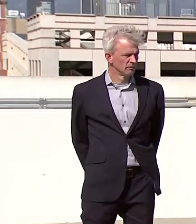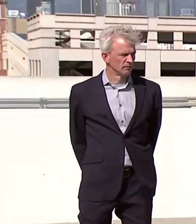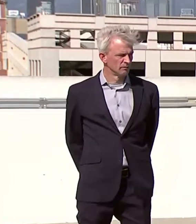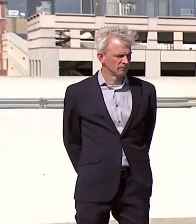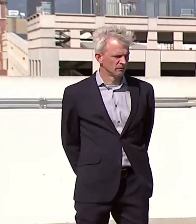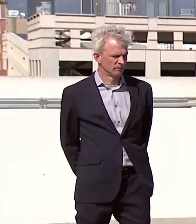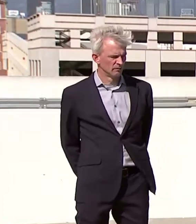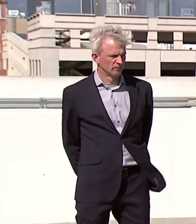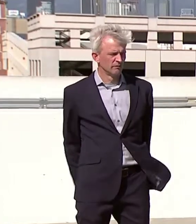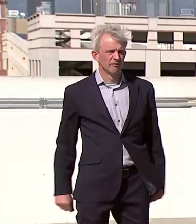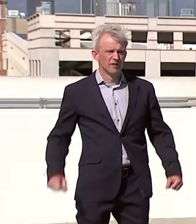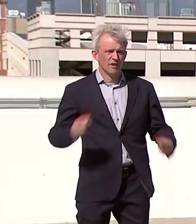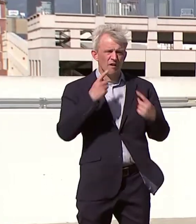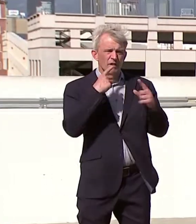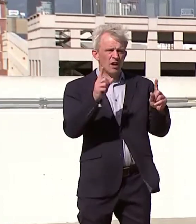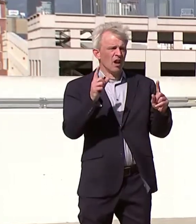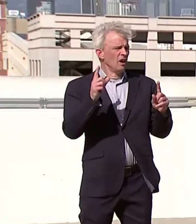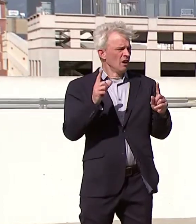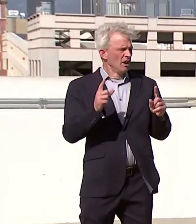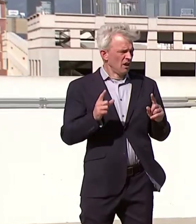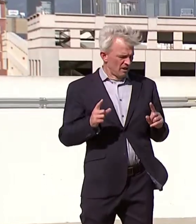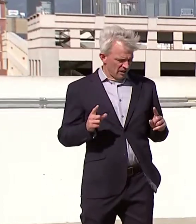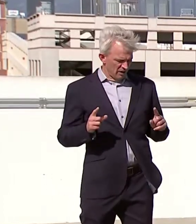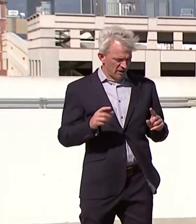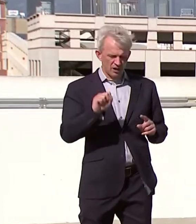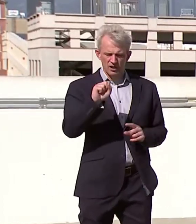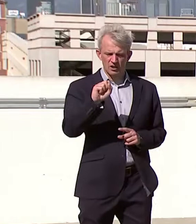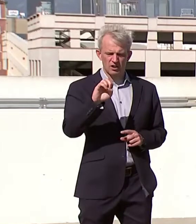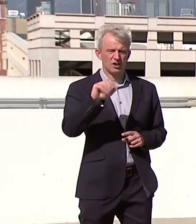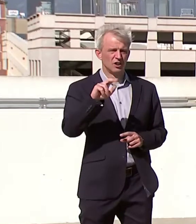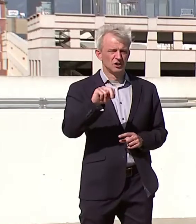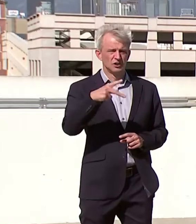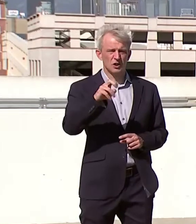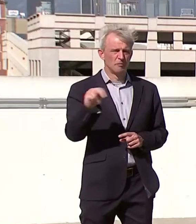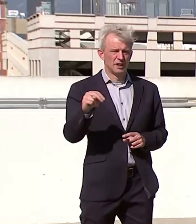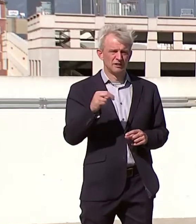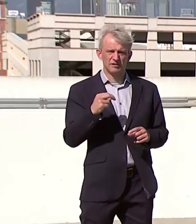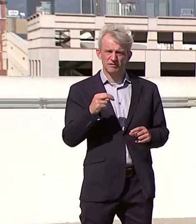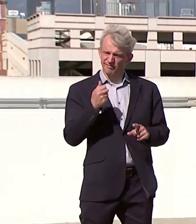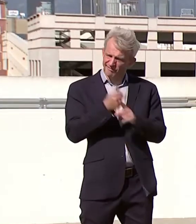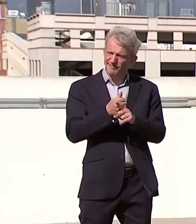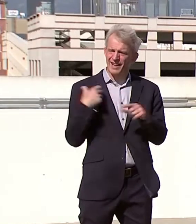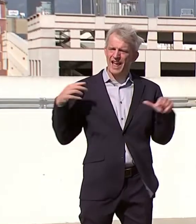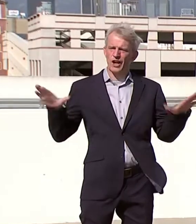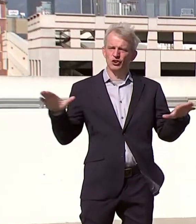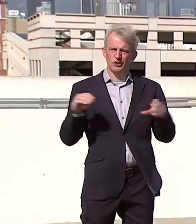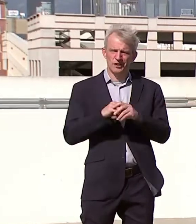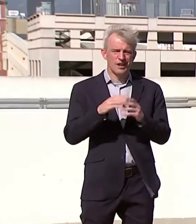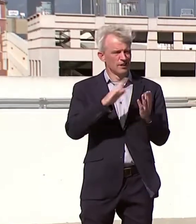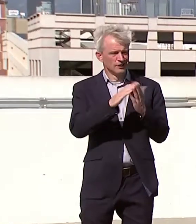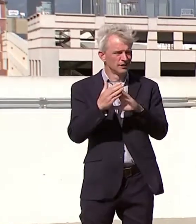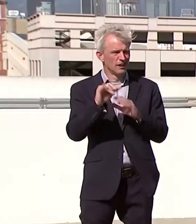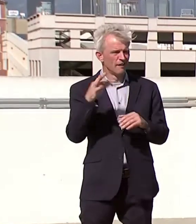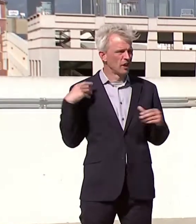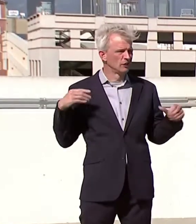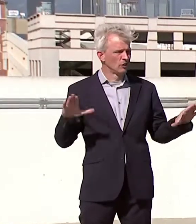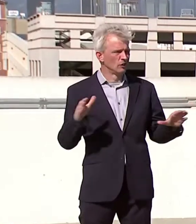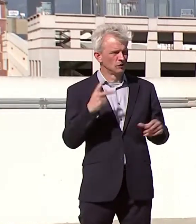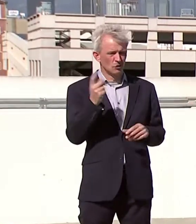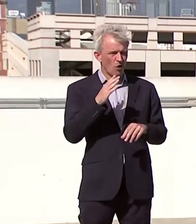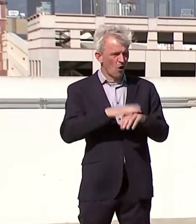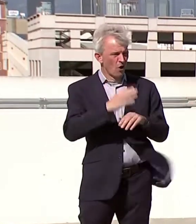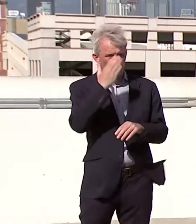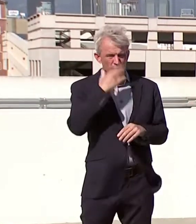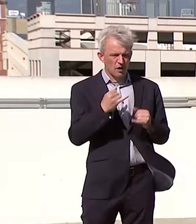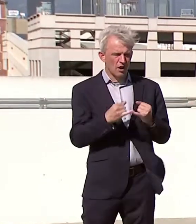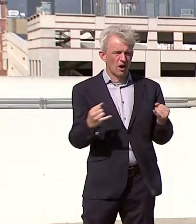I don't need introduction cards for this one. Sean Penn is an angel in the city of angels. Somebody who I've seen on the front lines in quiet